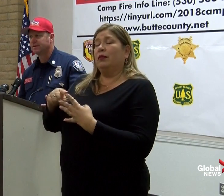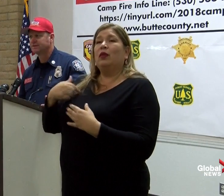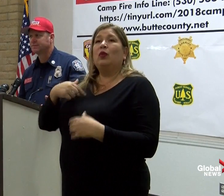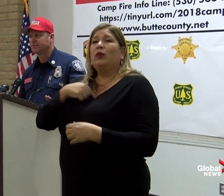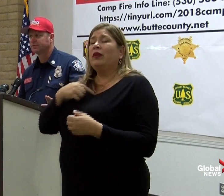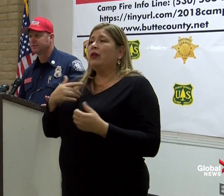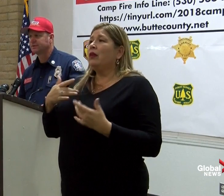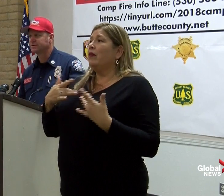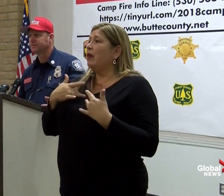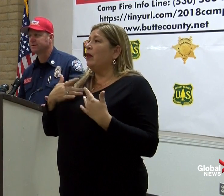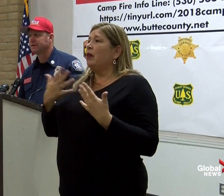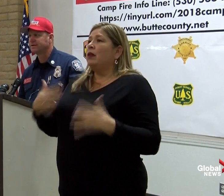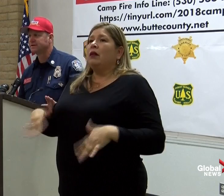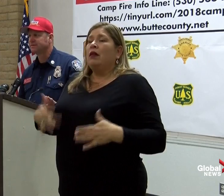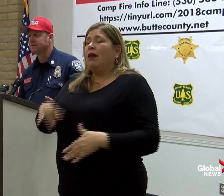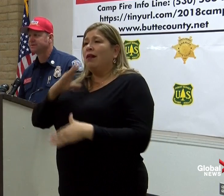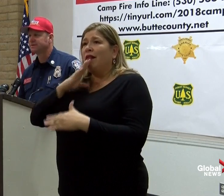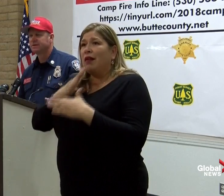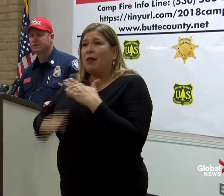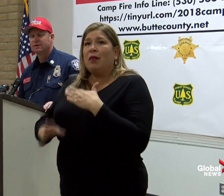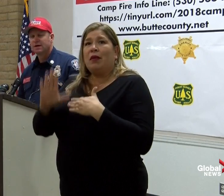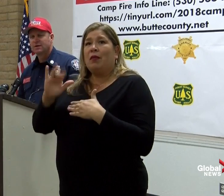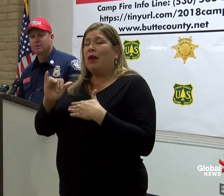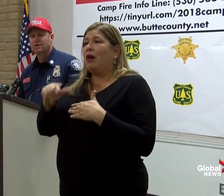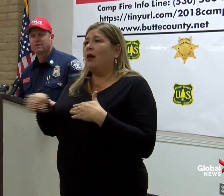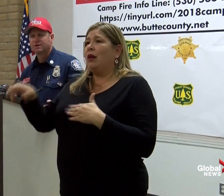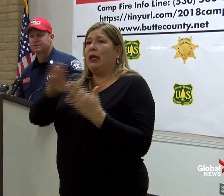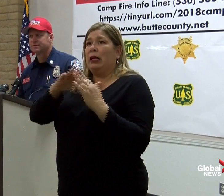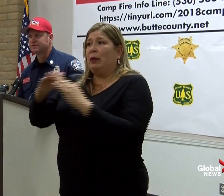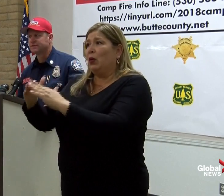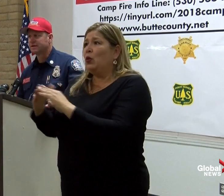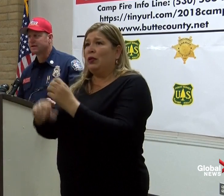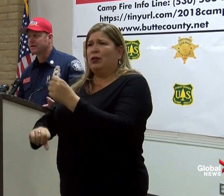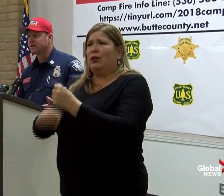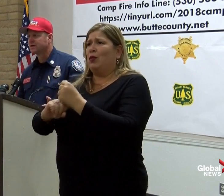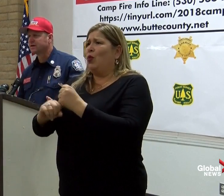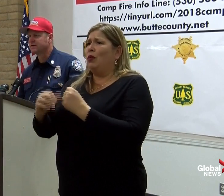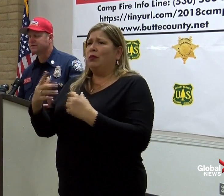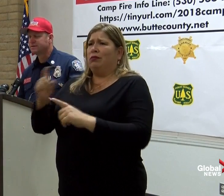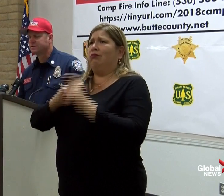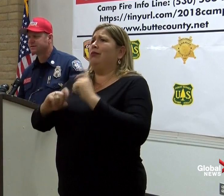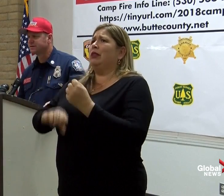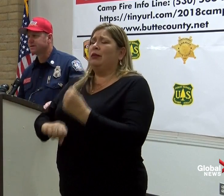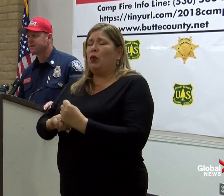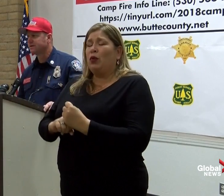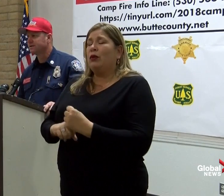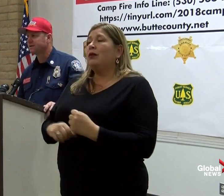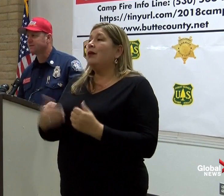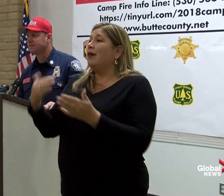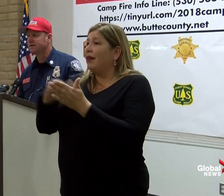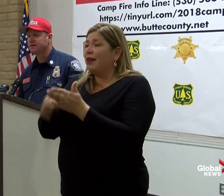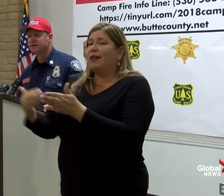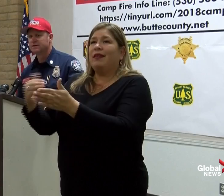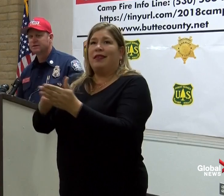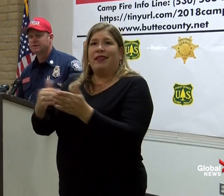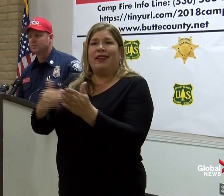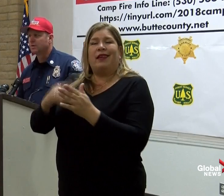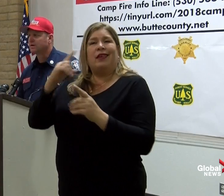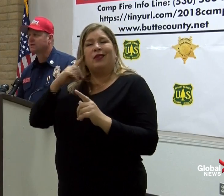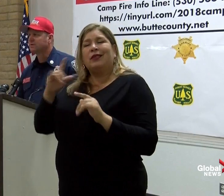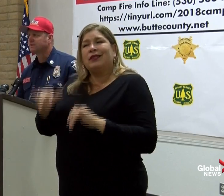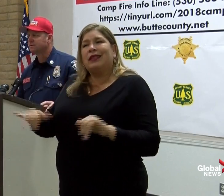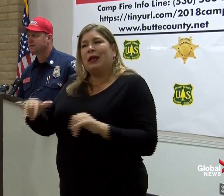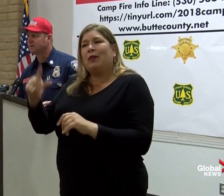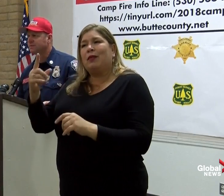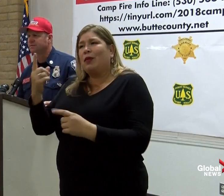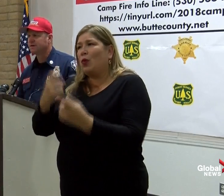humbled by the support that this community has given us. And one of the questions that I continuously hear in the community is, what